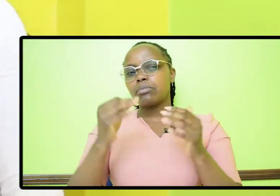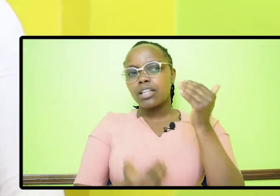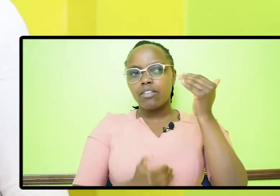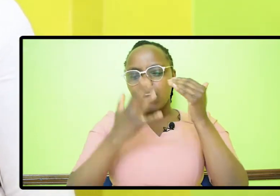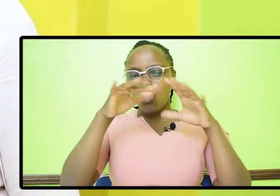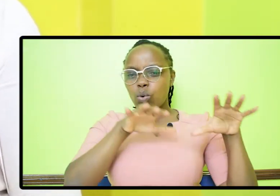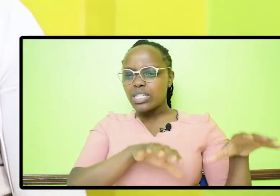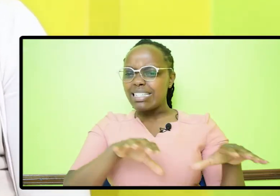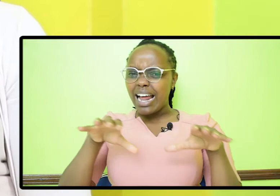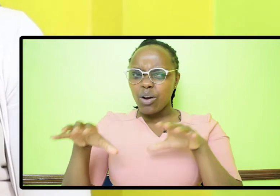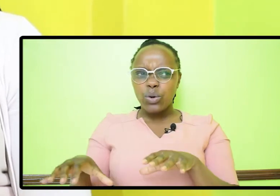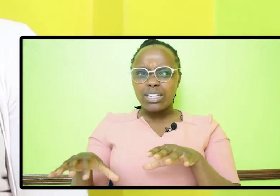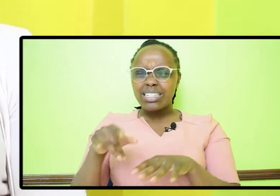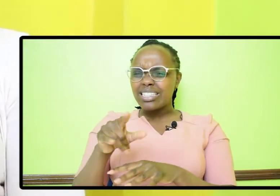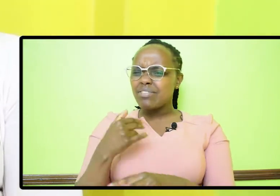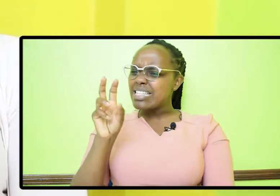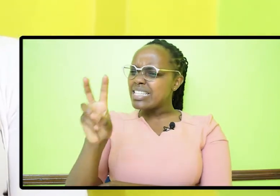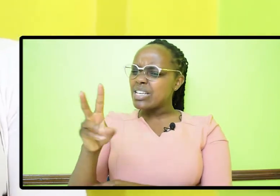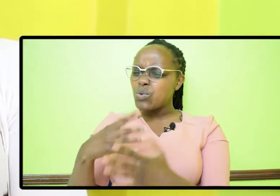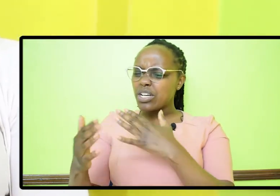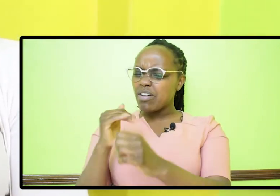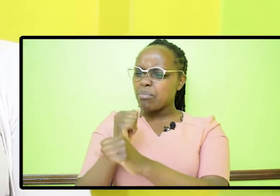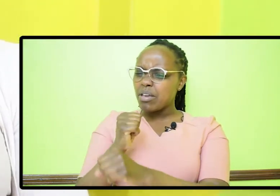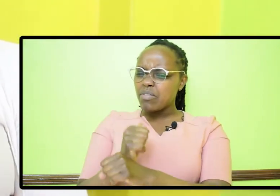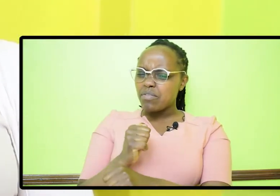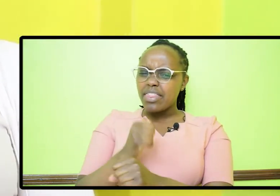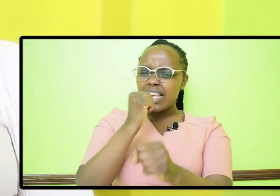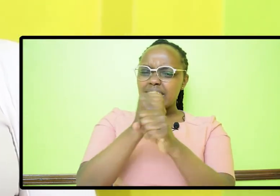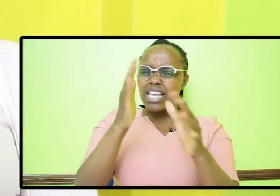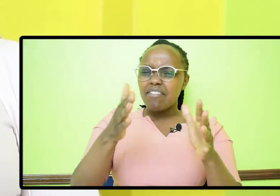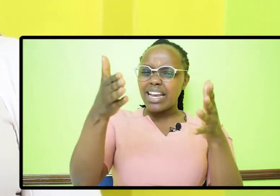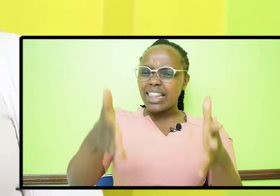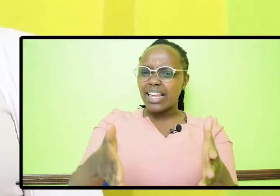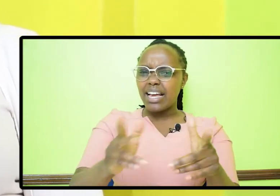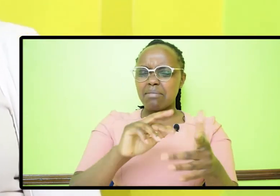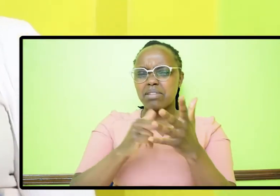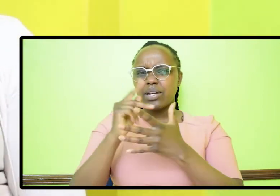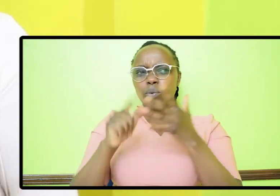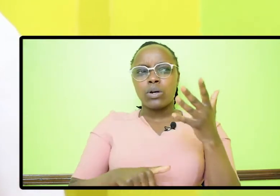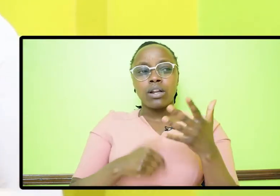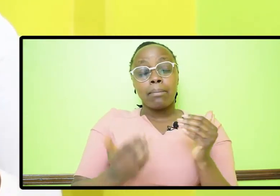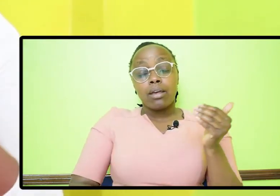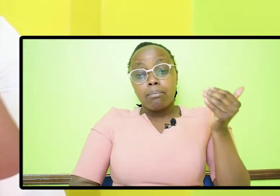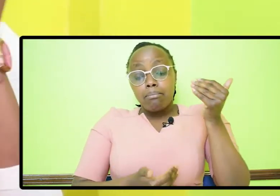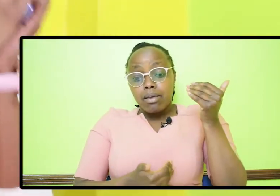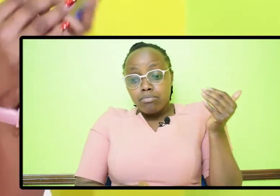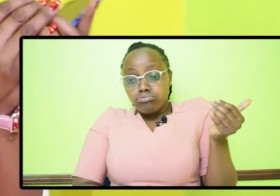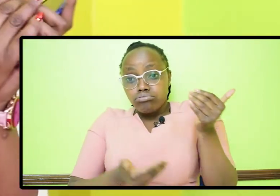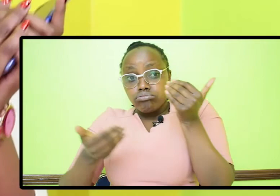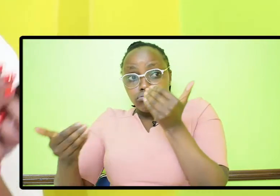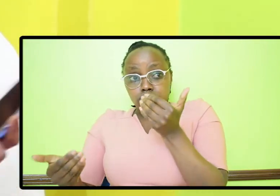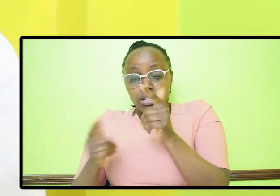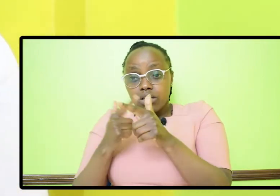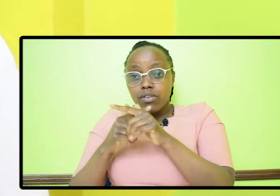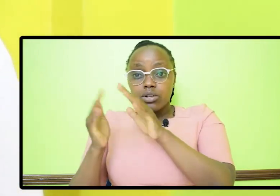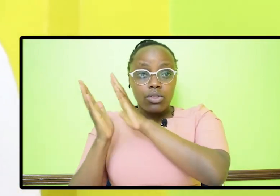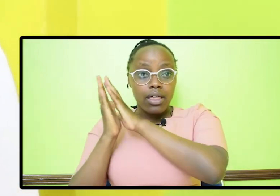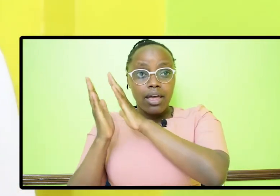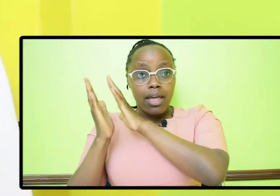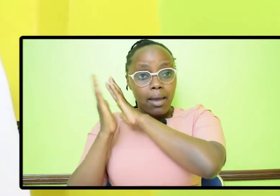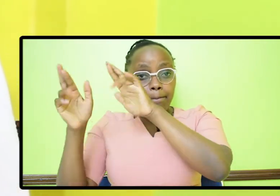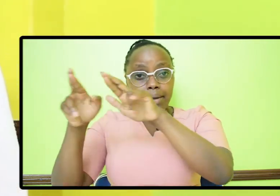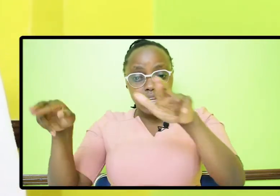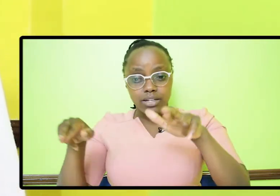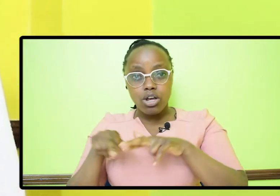mtoi, because it was a struggle, like, she's seeing what I'm doing, the house help is there. So I just took the baby, went and dropped him in the